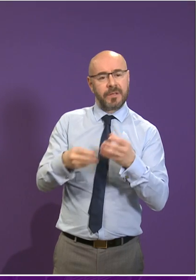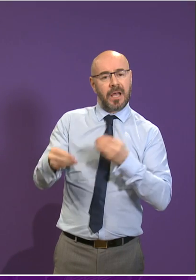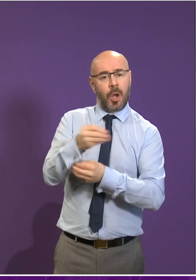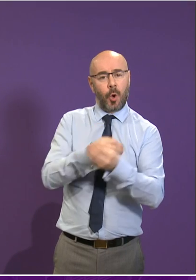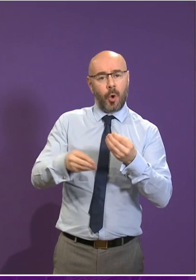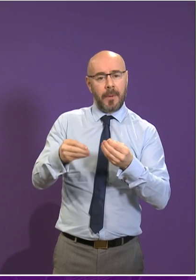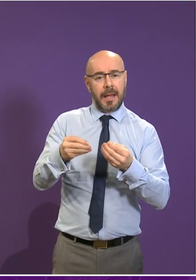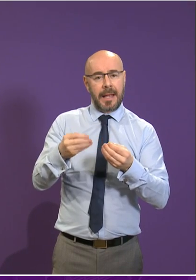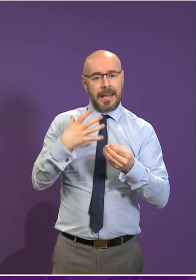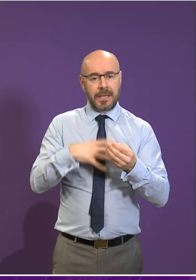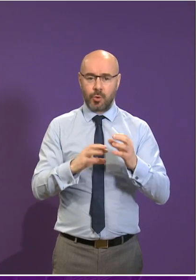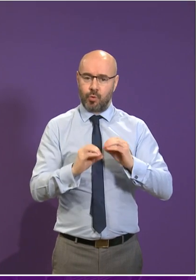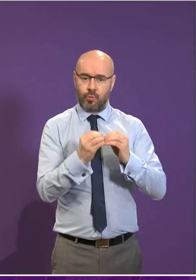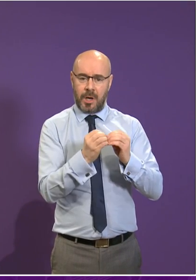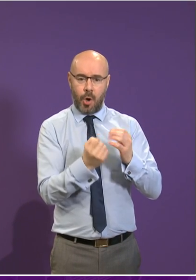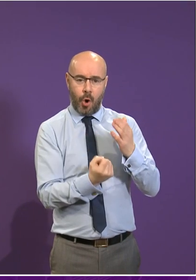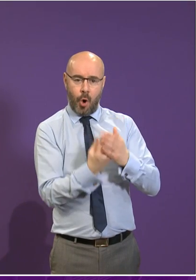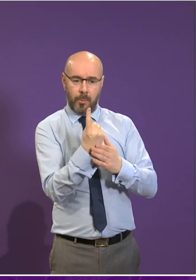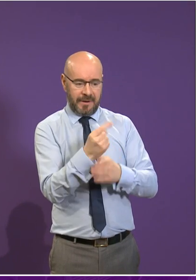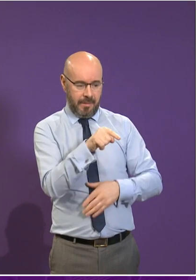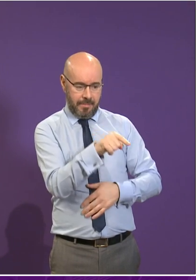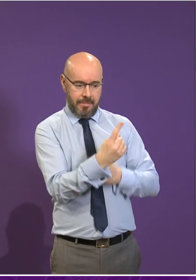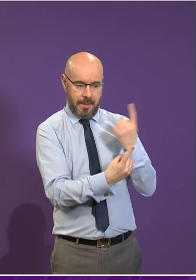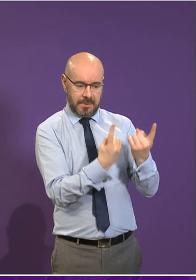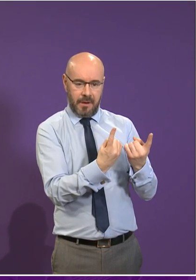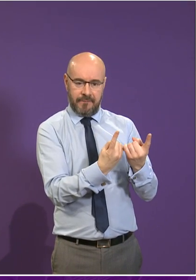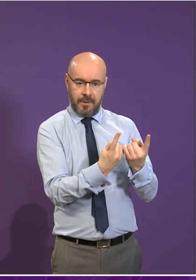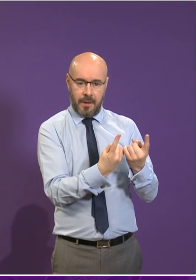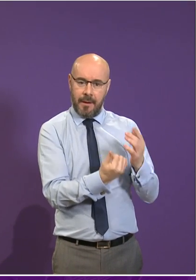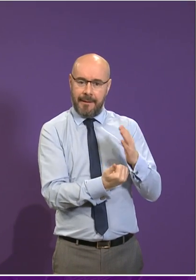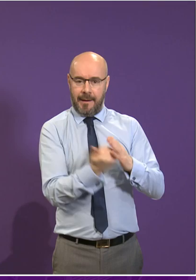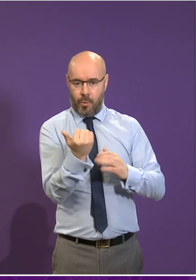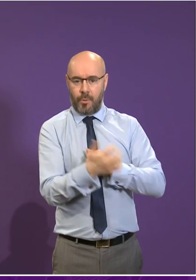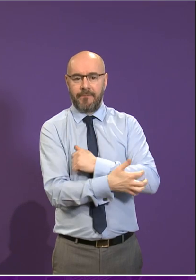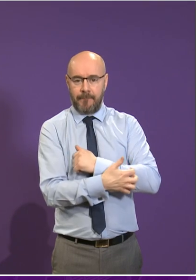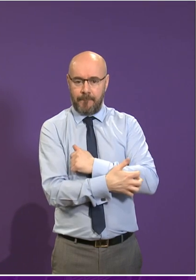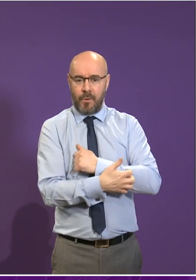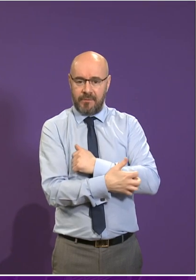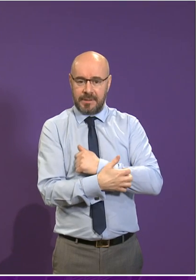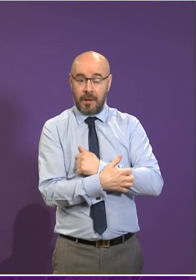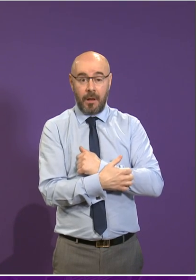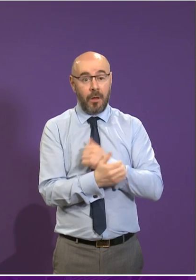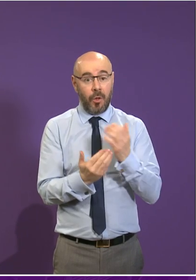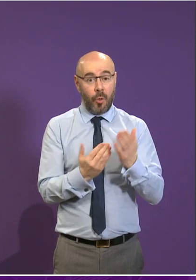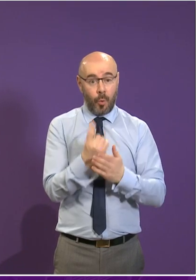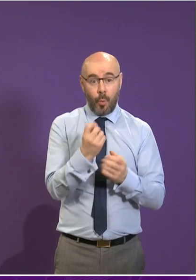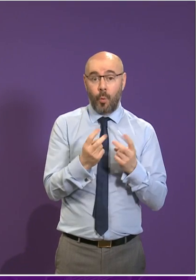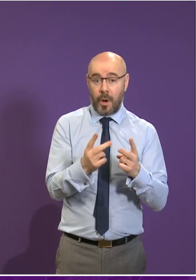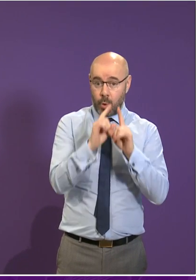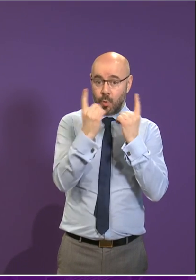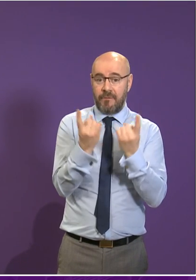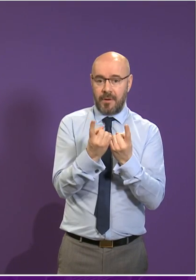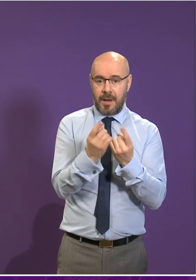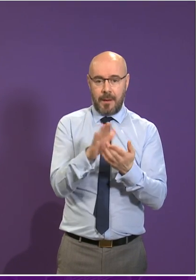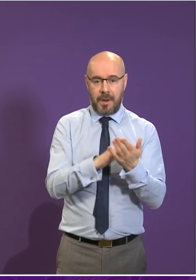create the opportunities for people in order to lift themselves out of poverty. And one of those opportunities is a university education, because it then leads to a